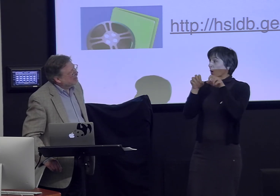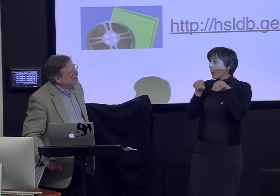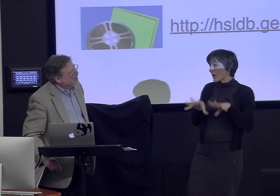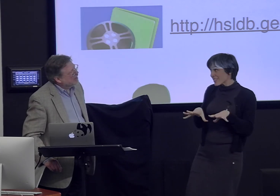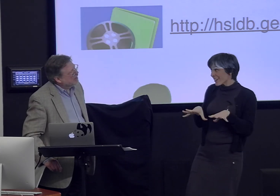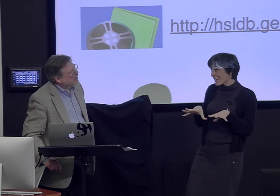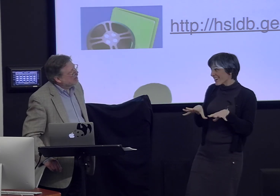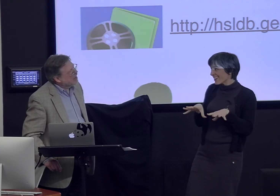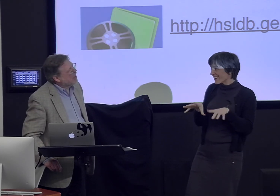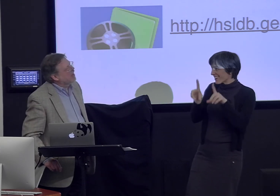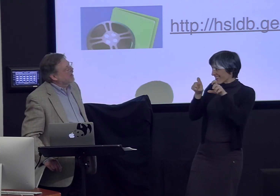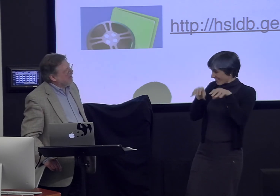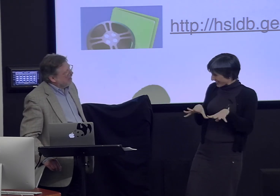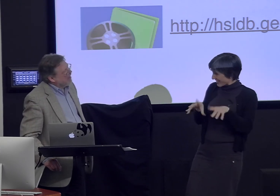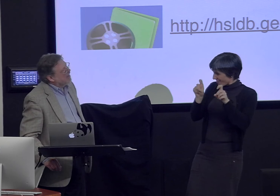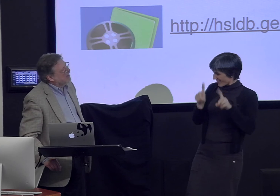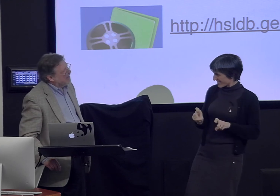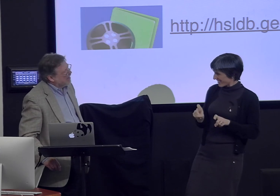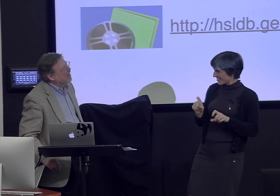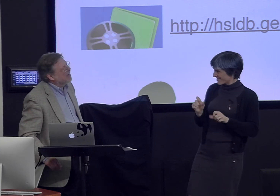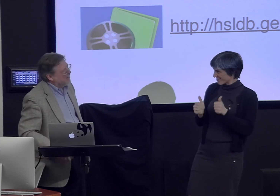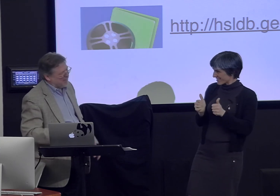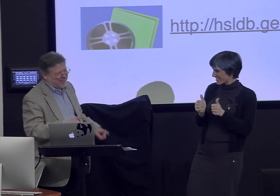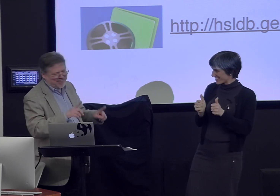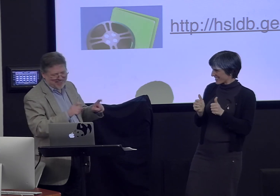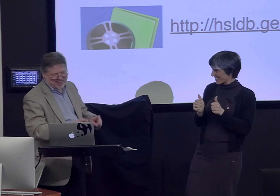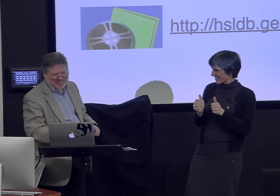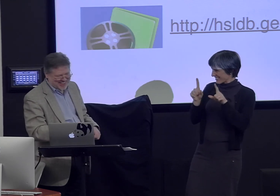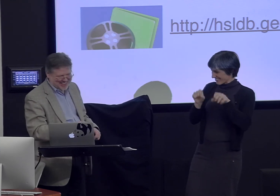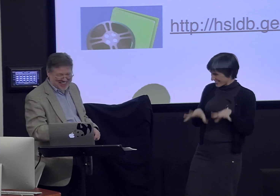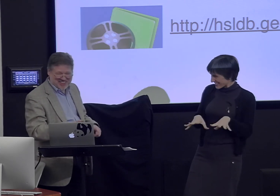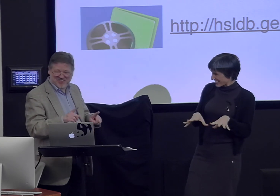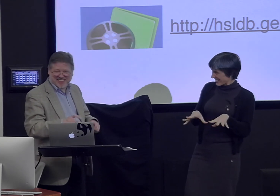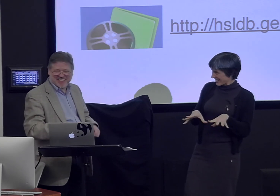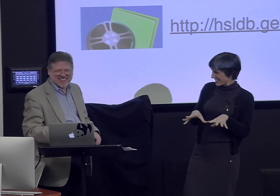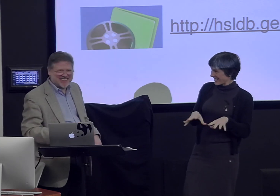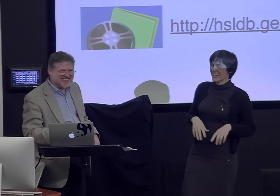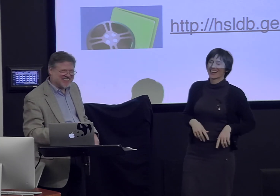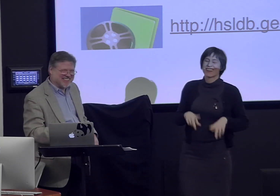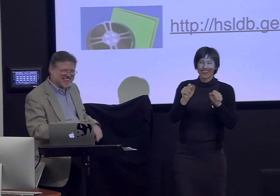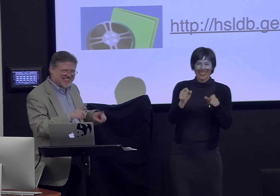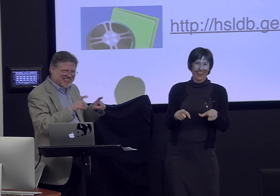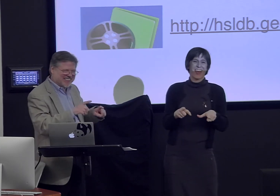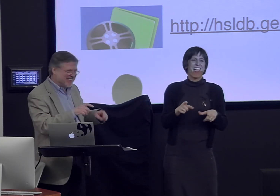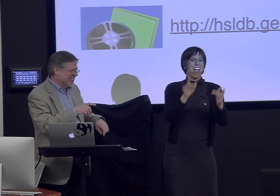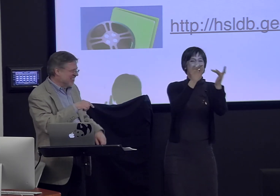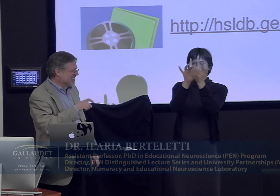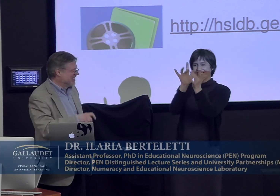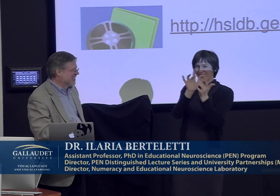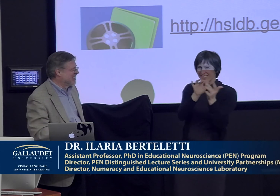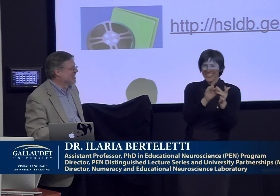the PhD program in Educational Neuroscience has a questionnaire. Did I sign that right? Which form should I use? Survey,